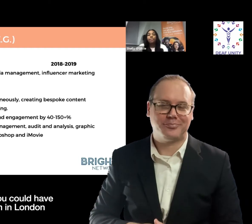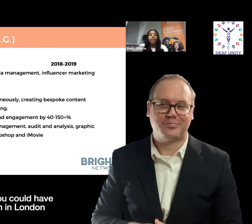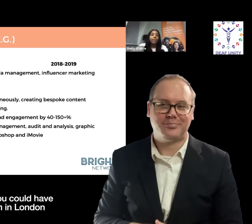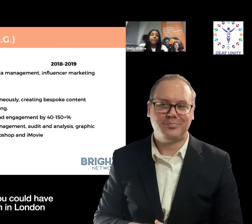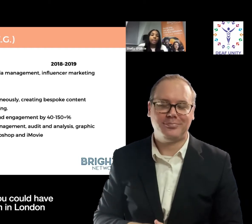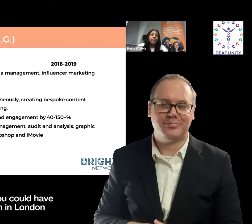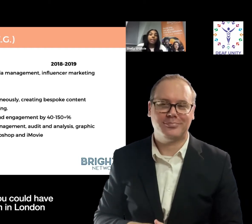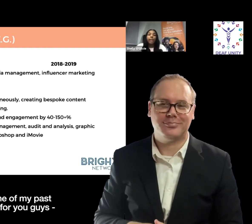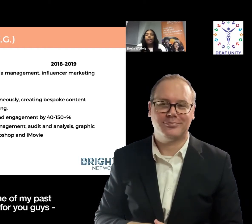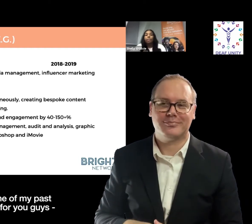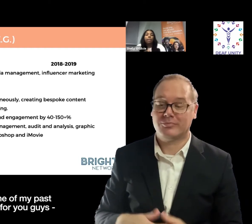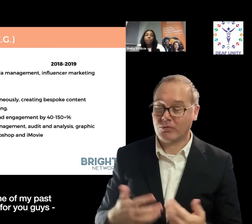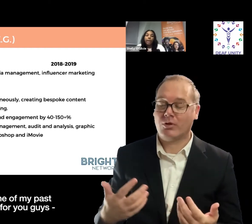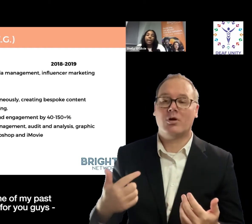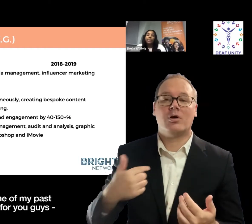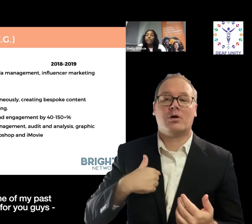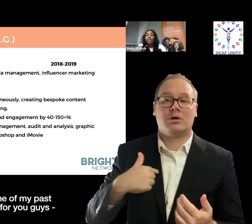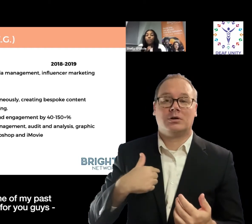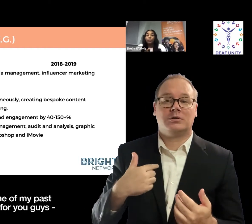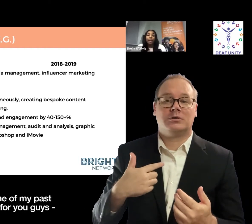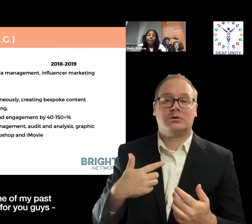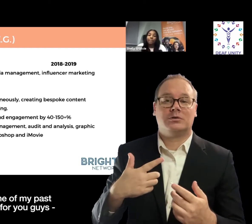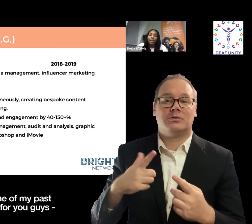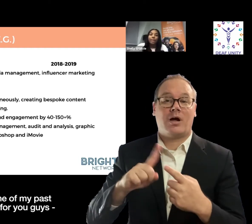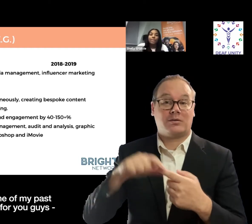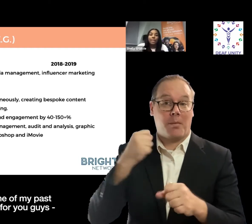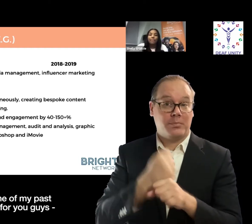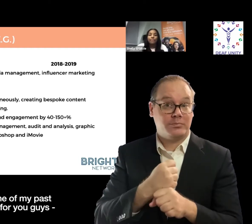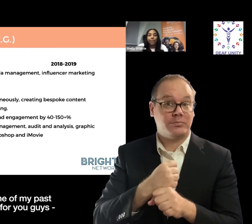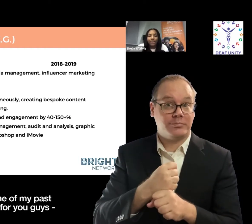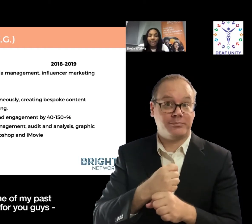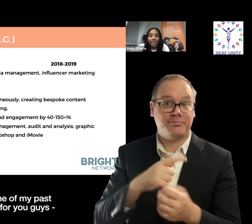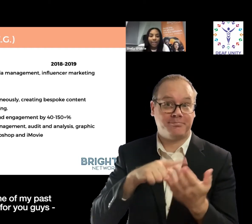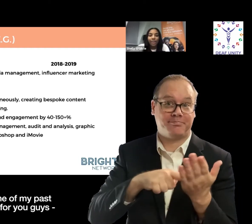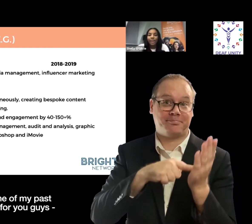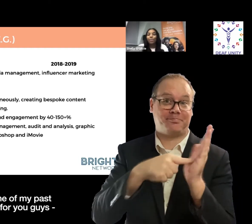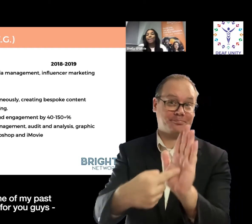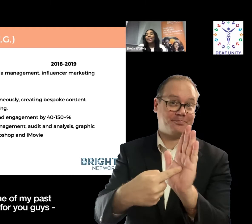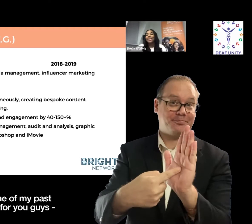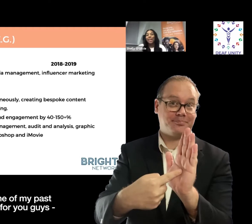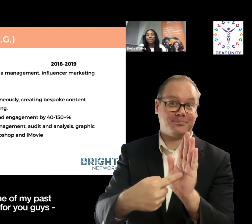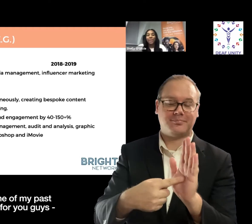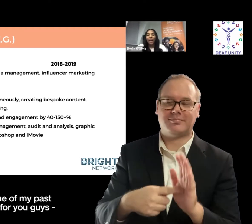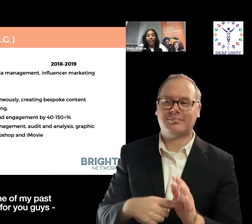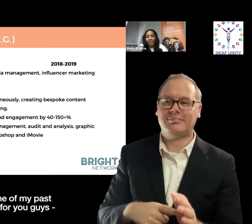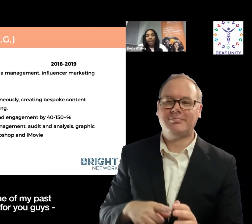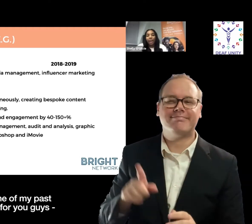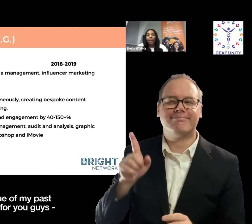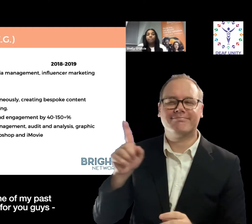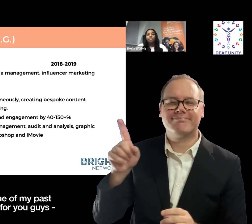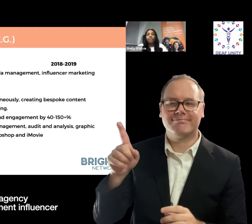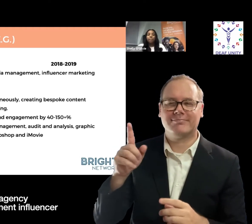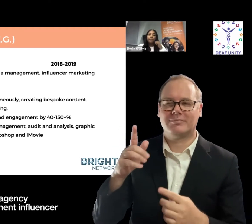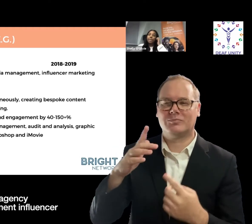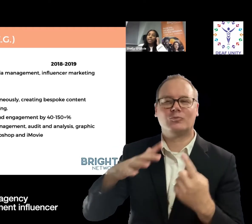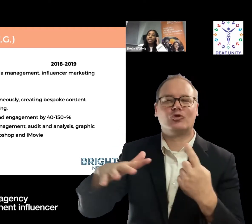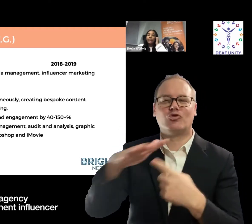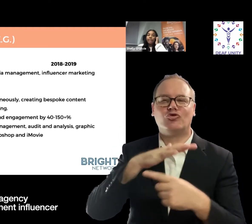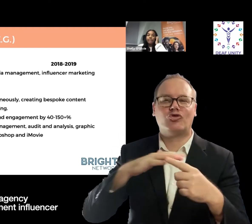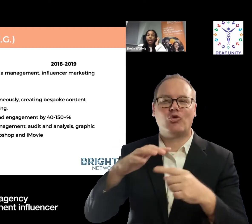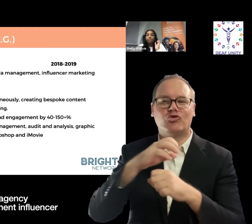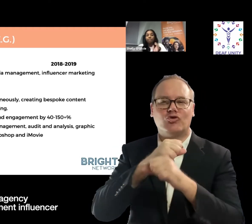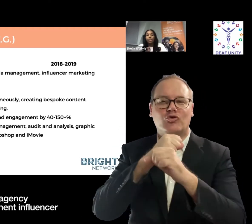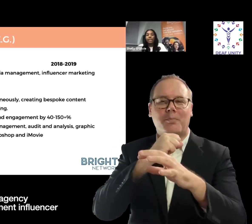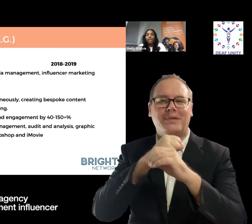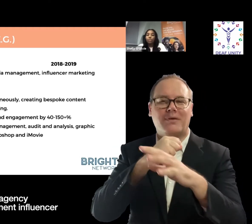at a firm in London. I've put here, this is actually one of my past experiences, so a little peek in there for you guys. But this